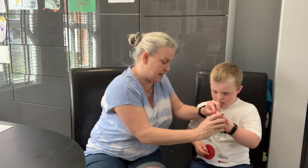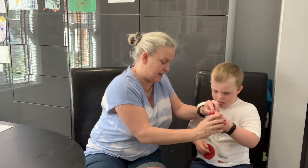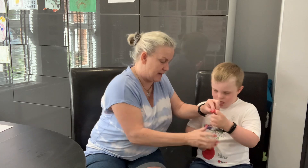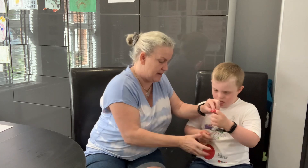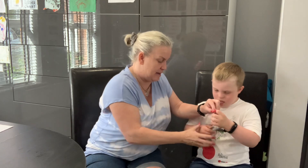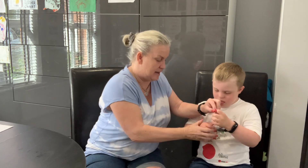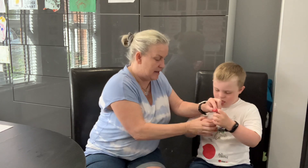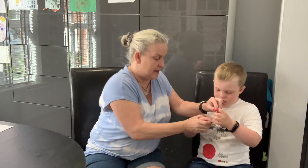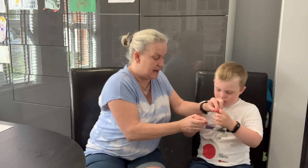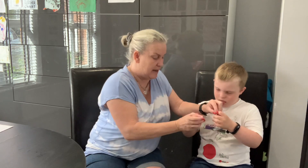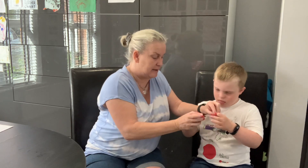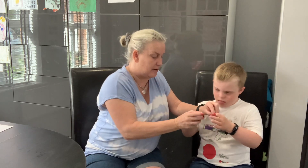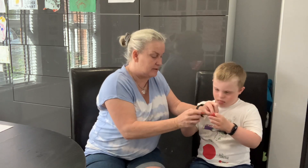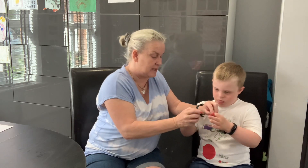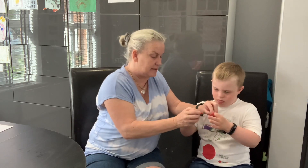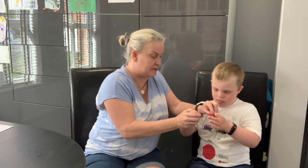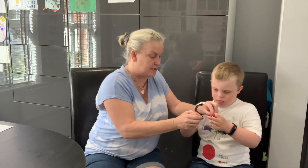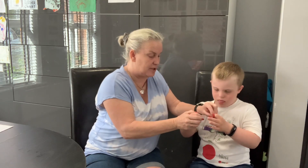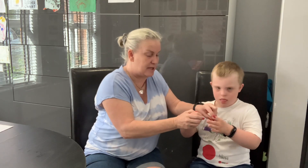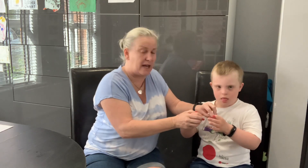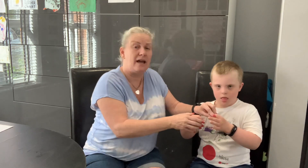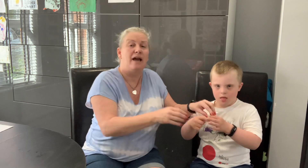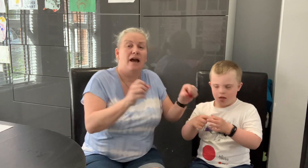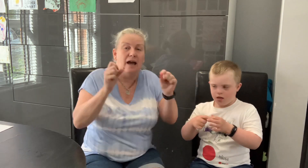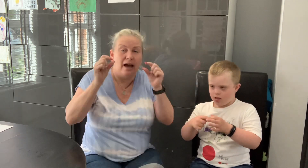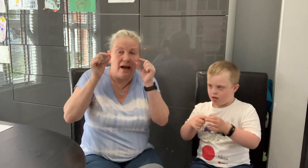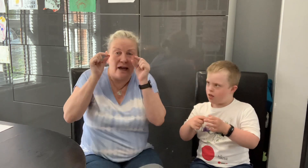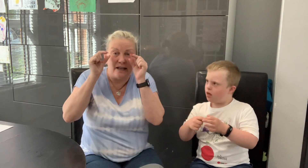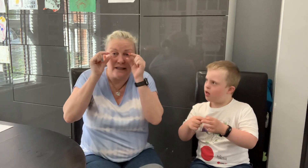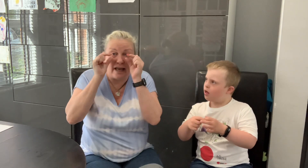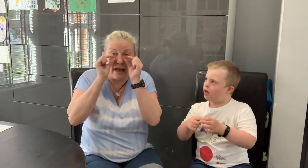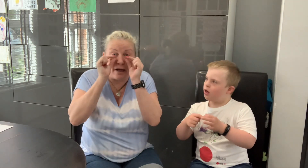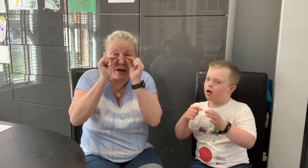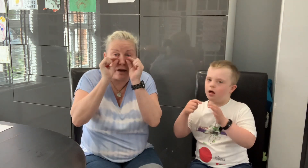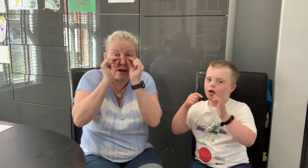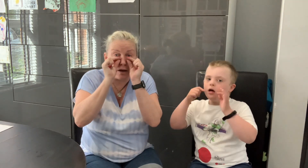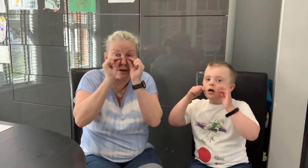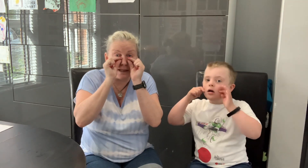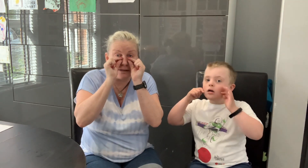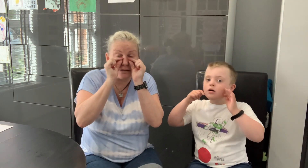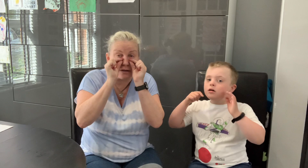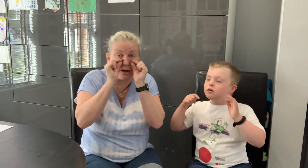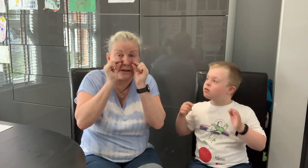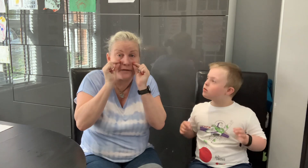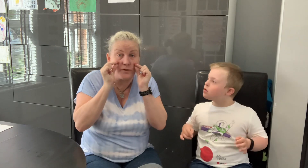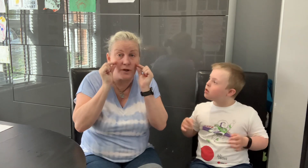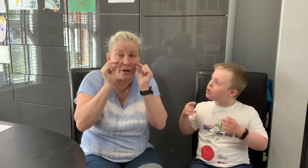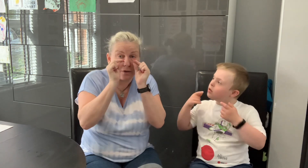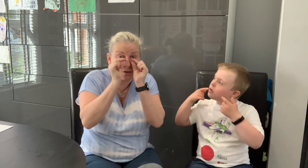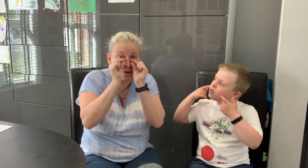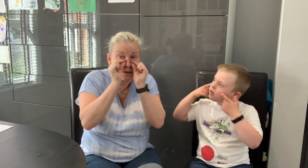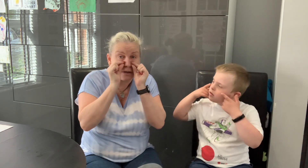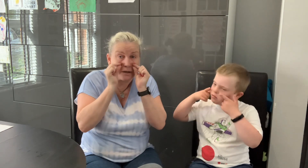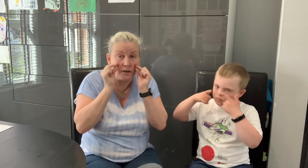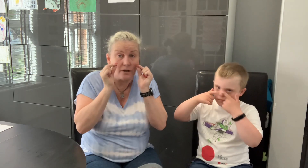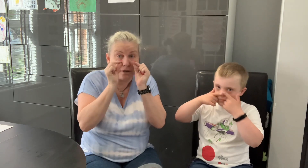there. And those there touching, yeah? And then go down the side of your nose